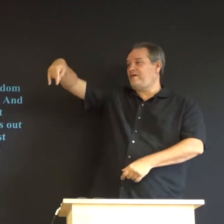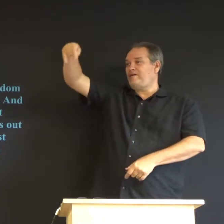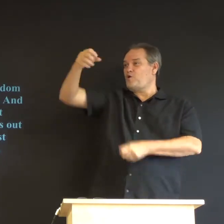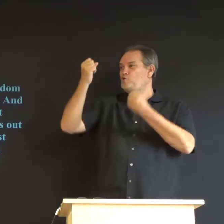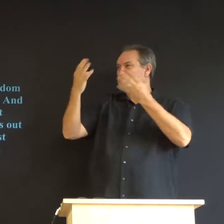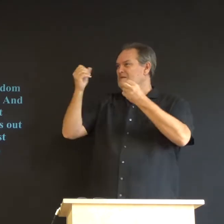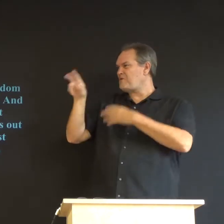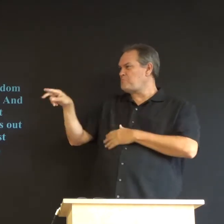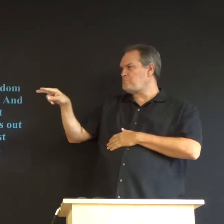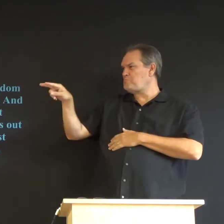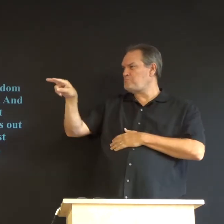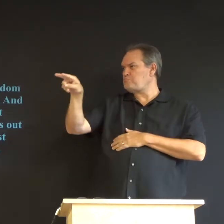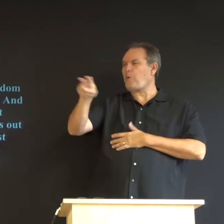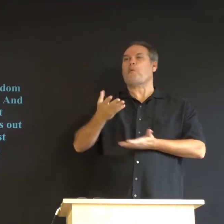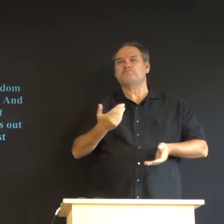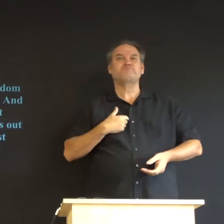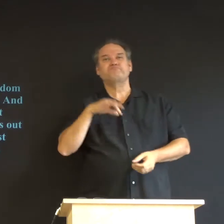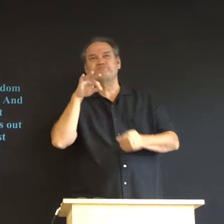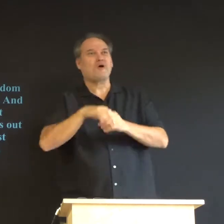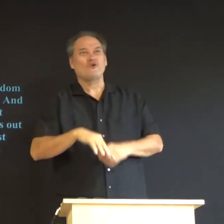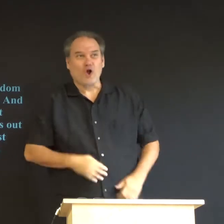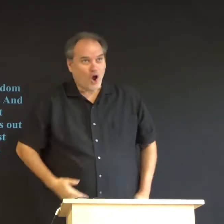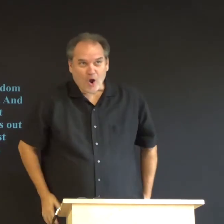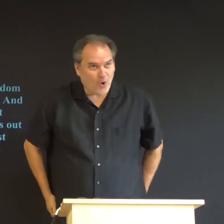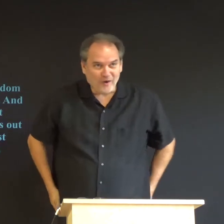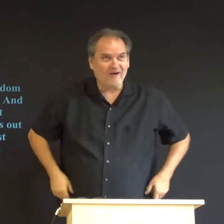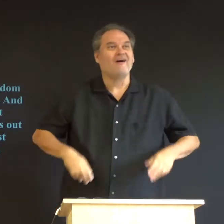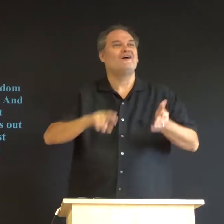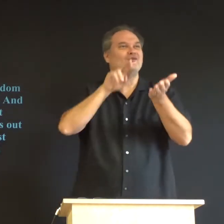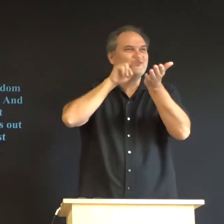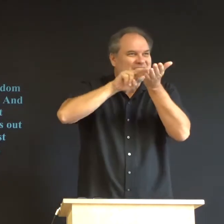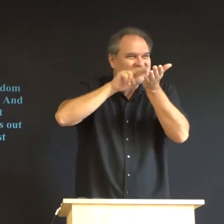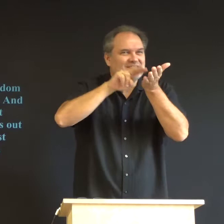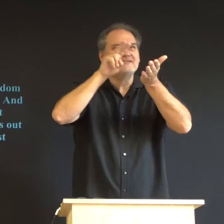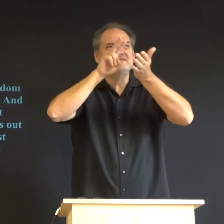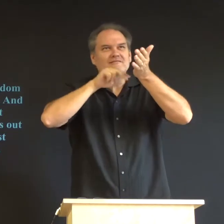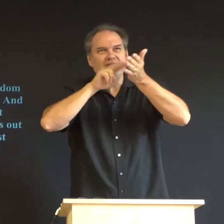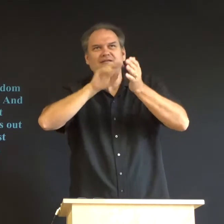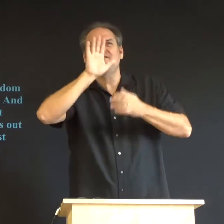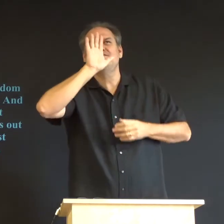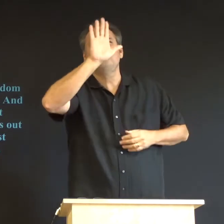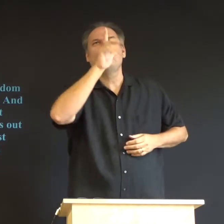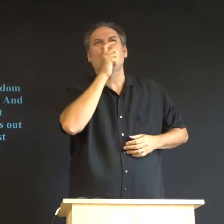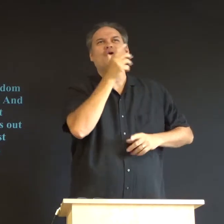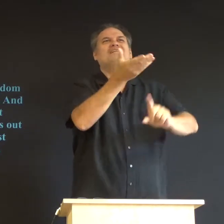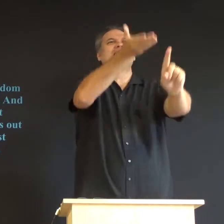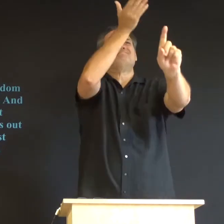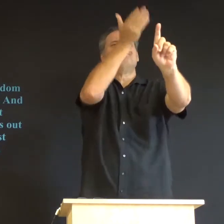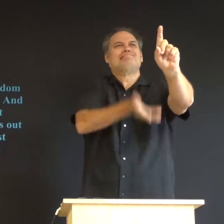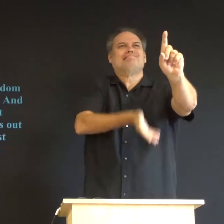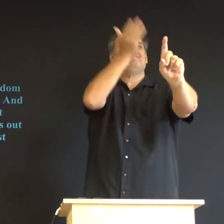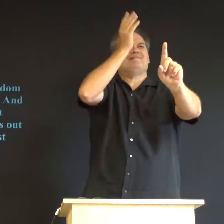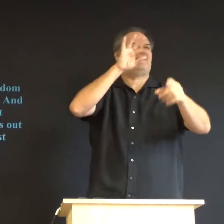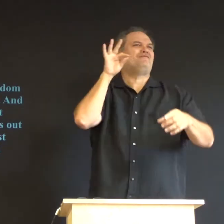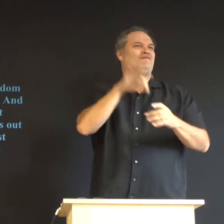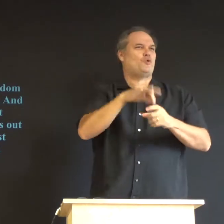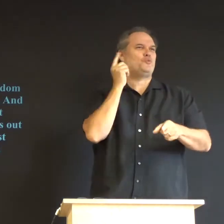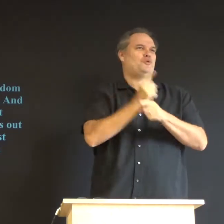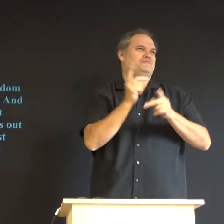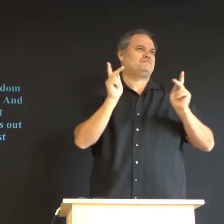It's easy. So many people, they just go and they vote and they don't really research who the people that are